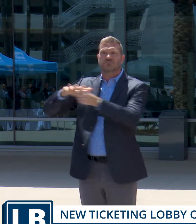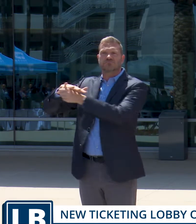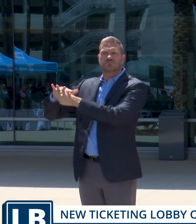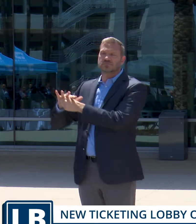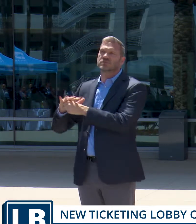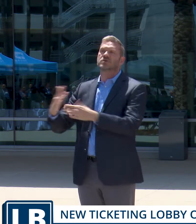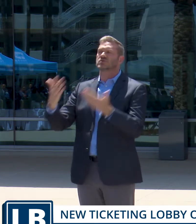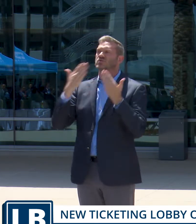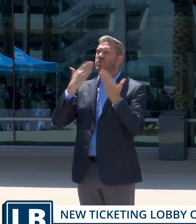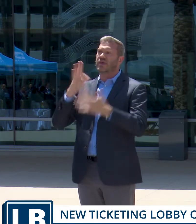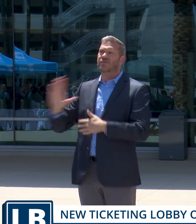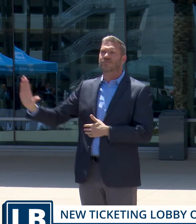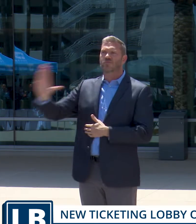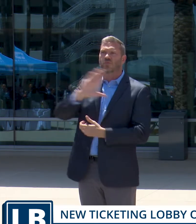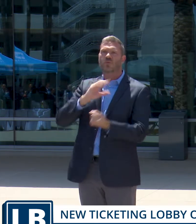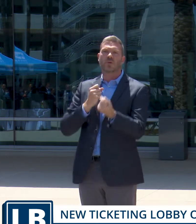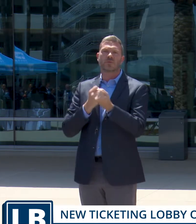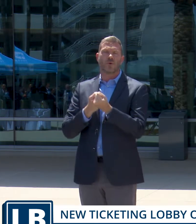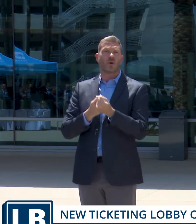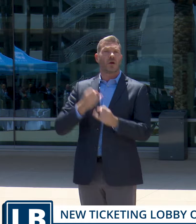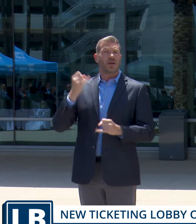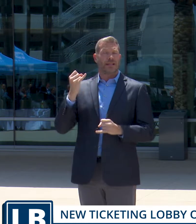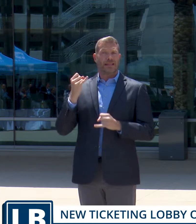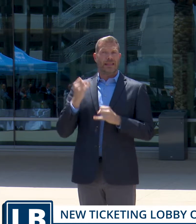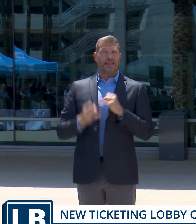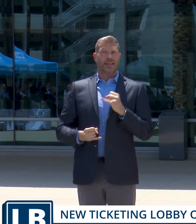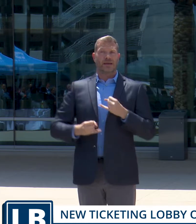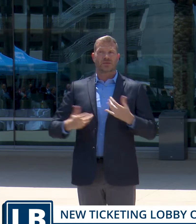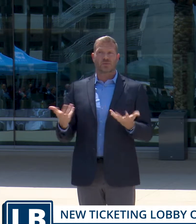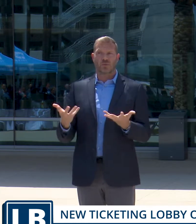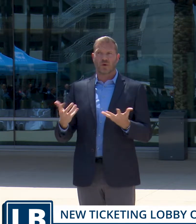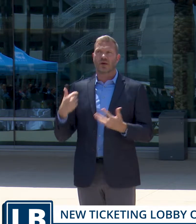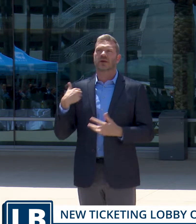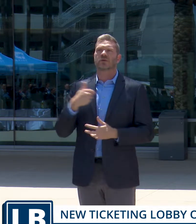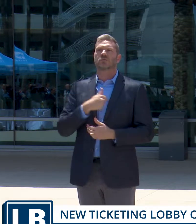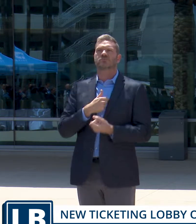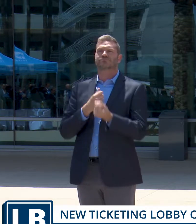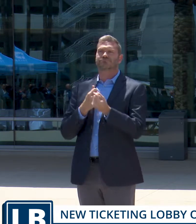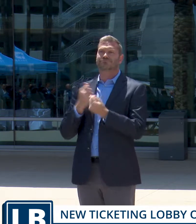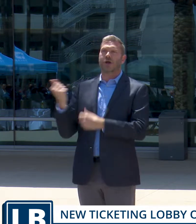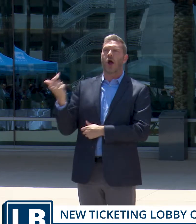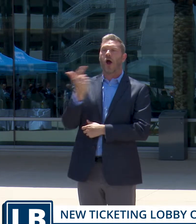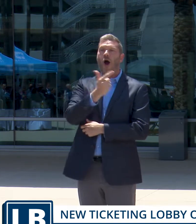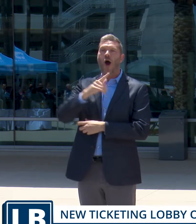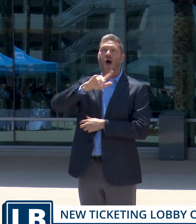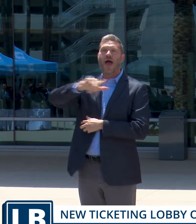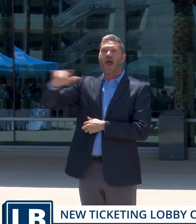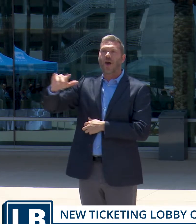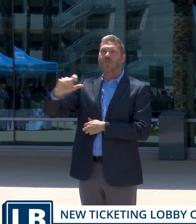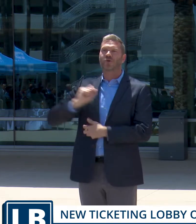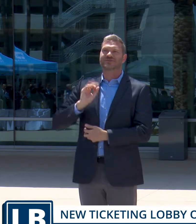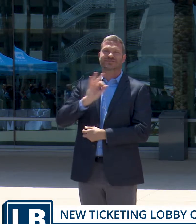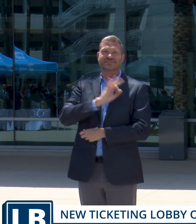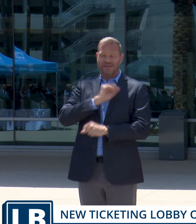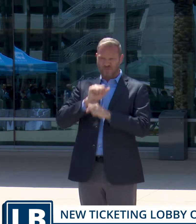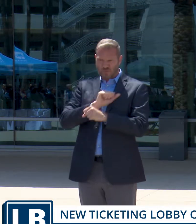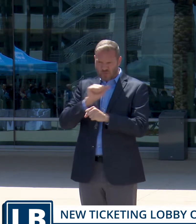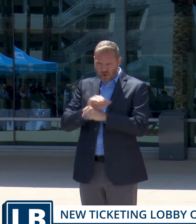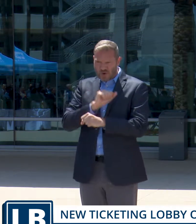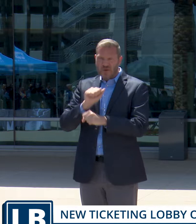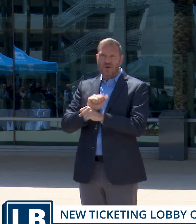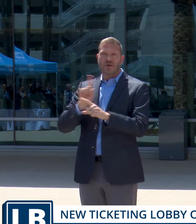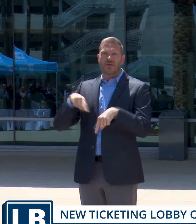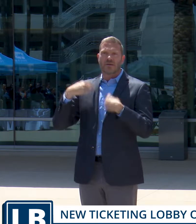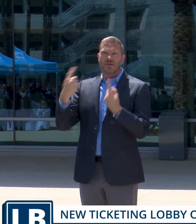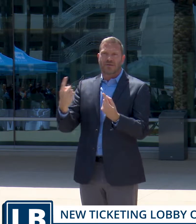support. Lastly, also to our entire airport staff that is here, who have worked so hard as well for